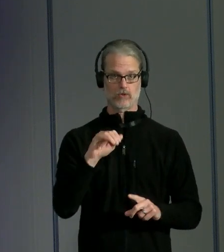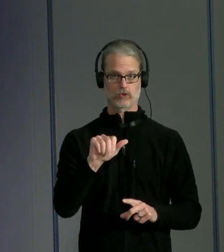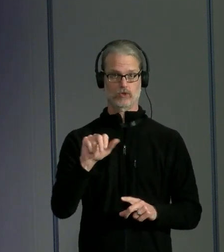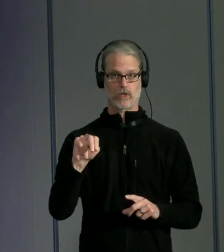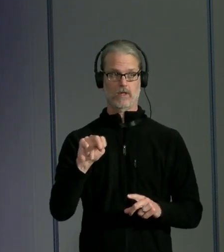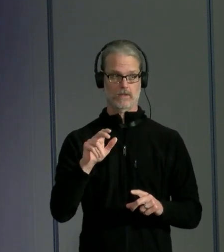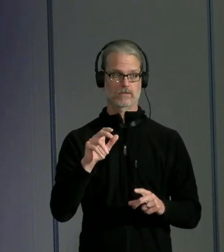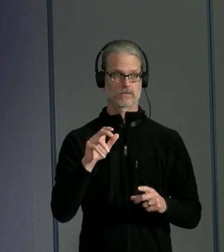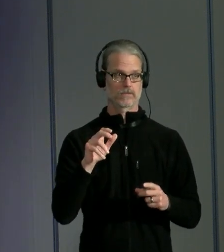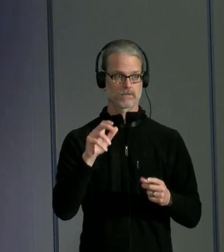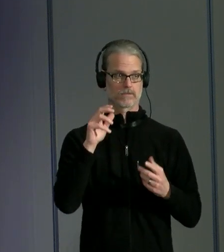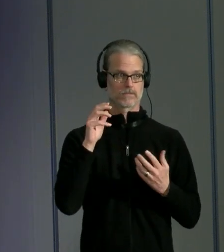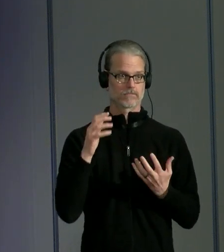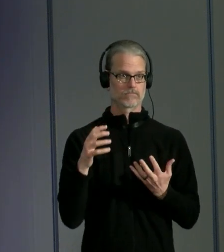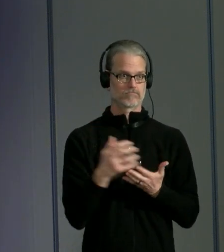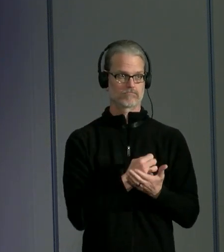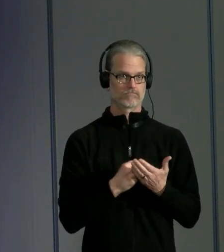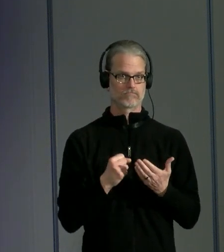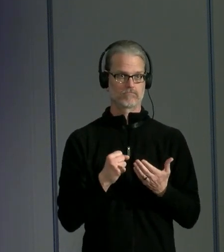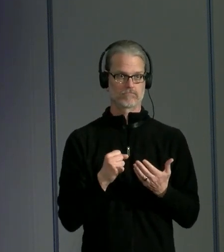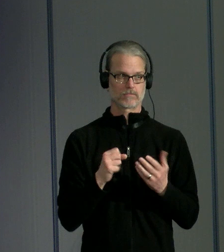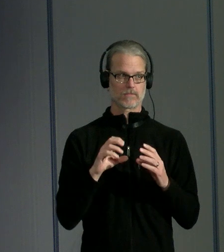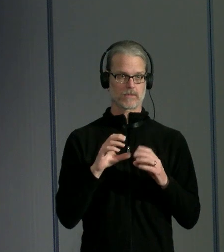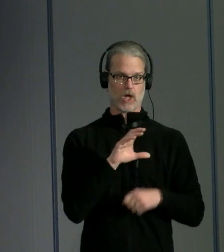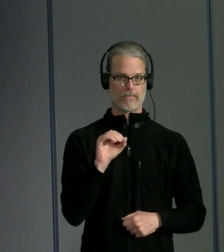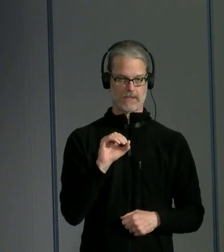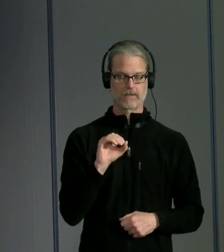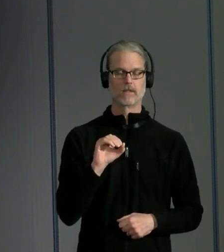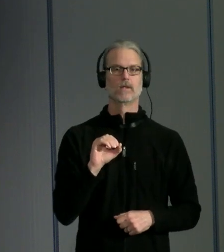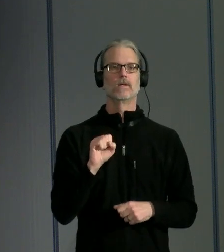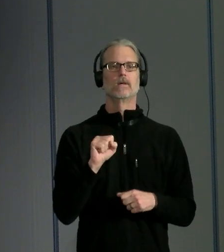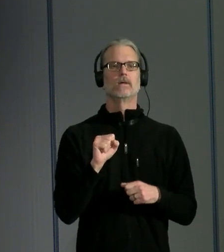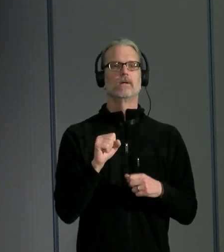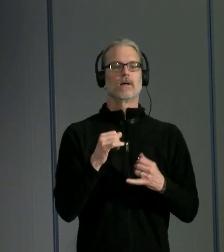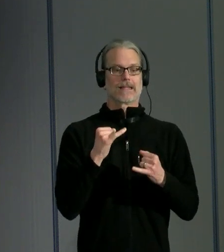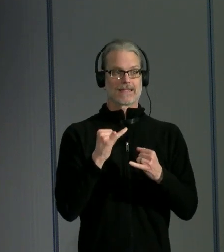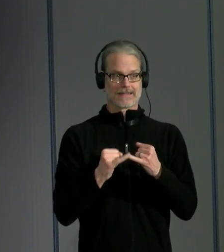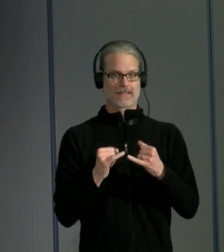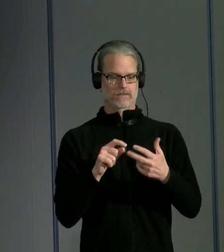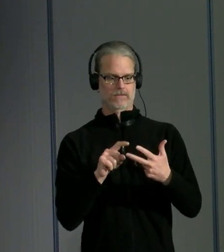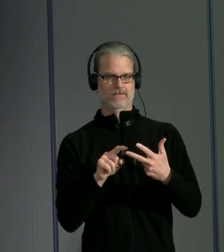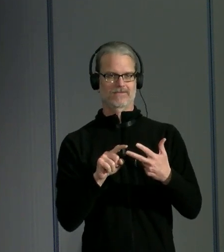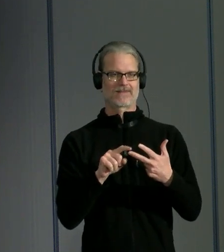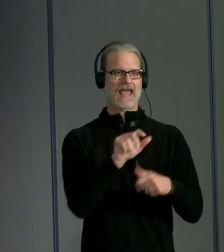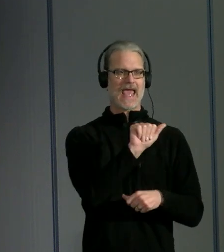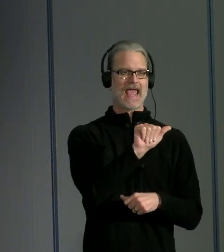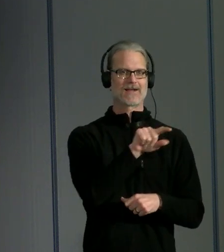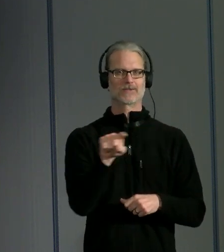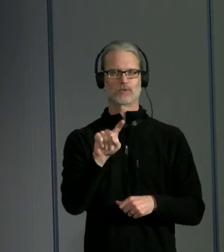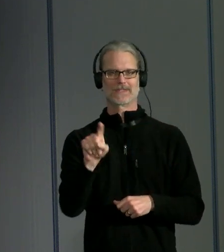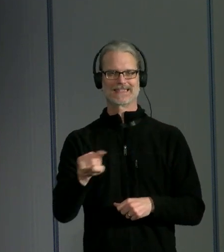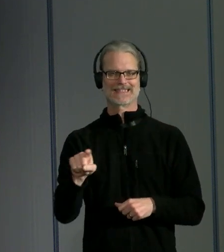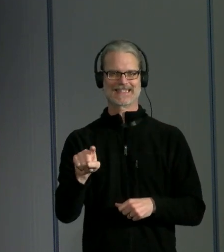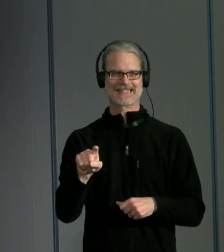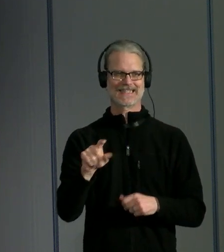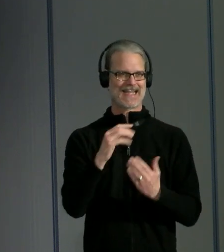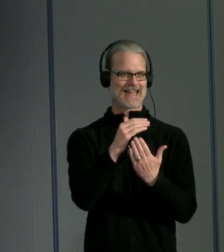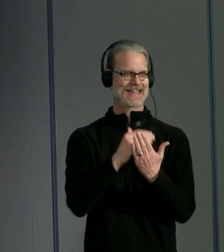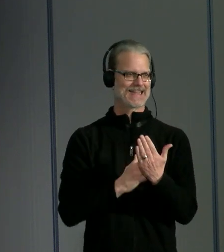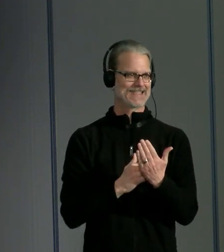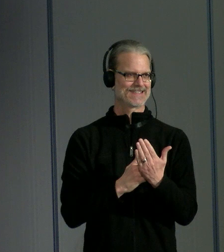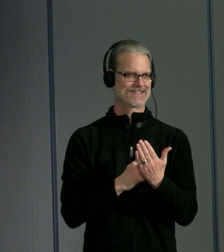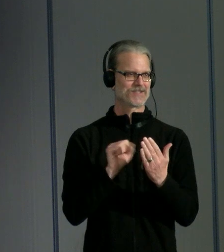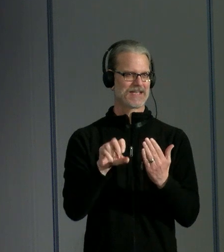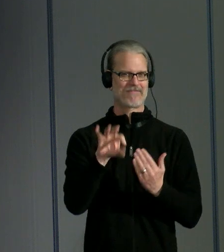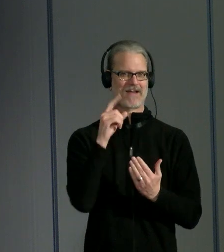consultations. And then lastly, quickly, I'm going to go through the A to Z list that you can find for free on the